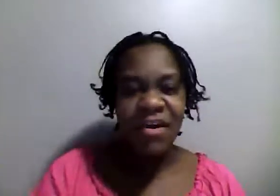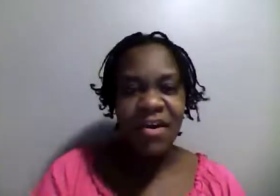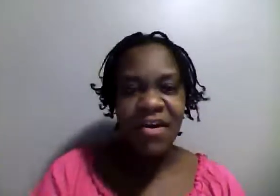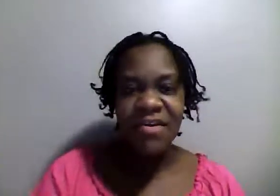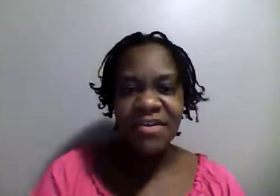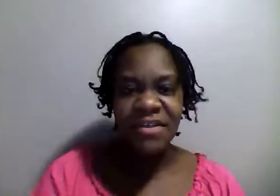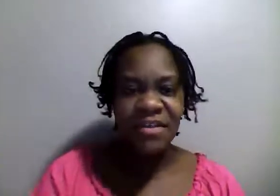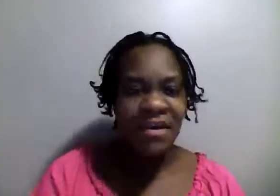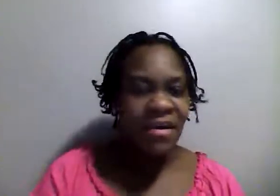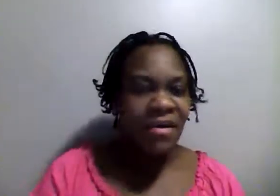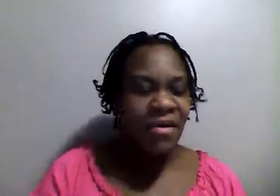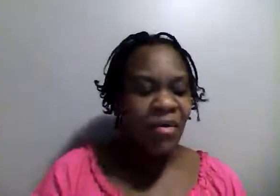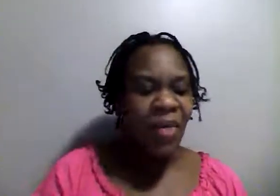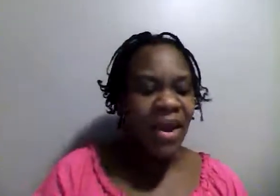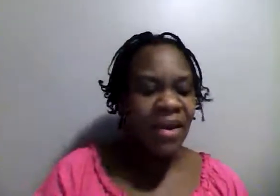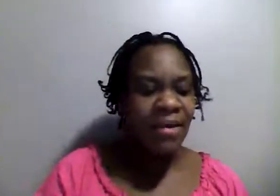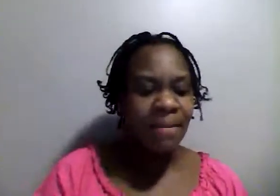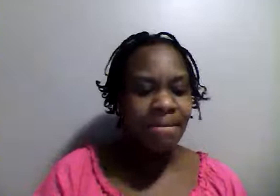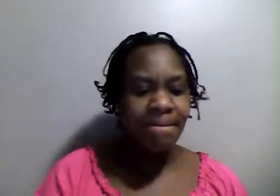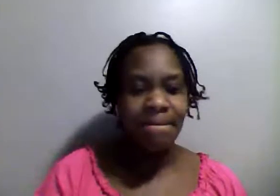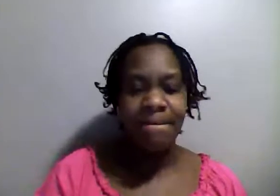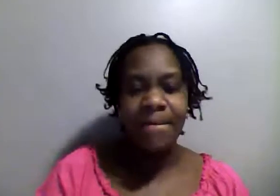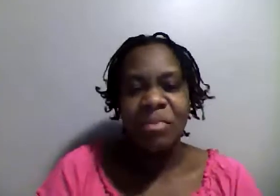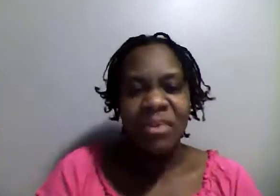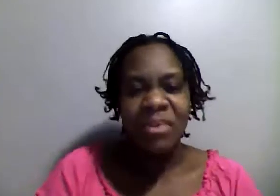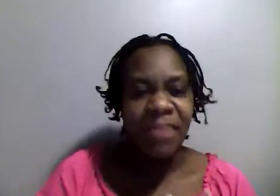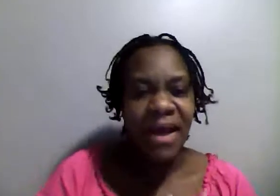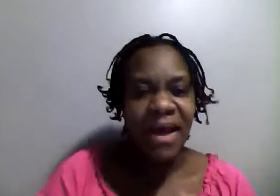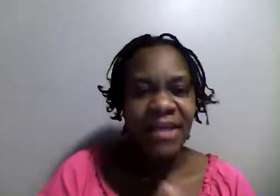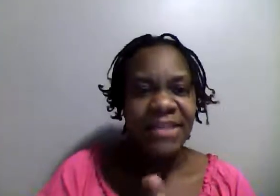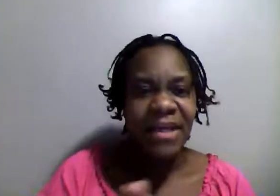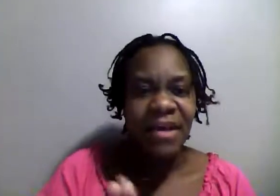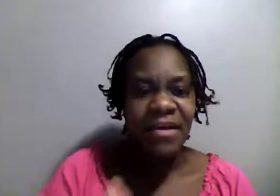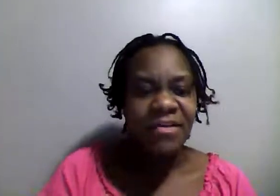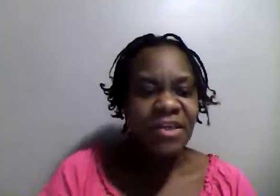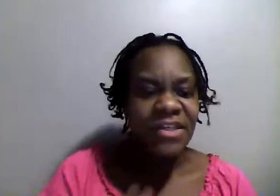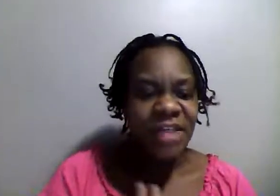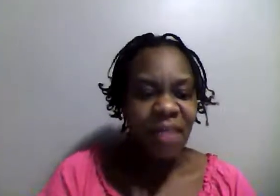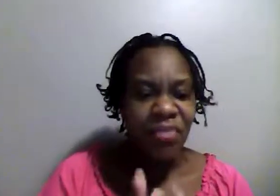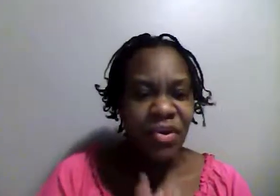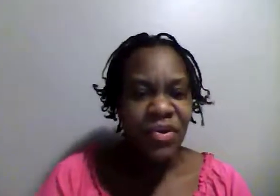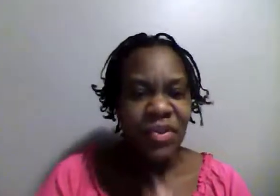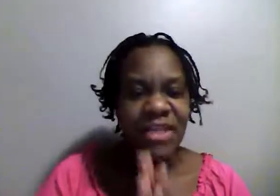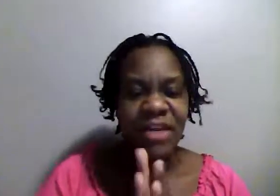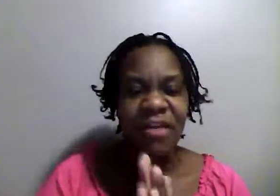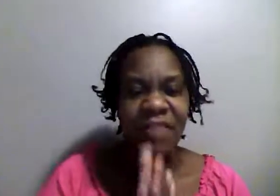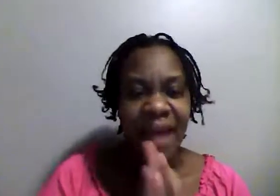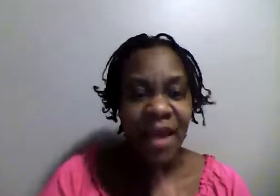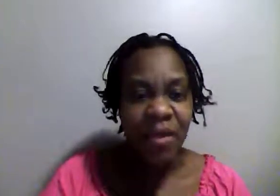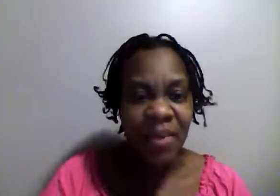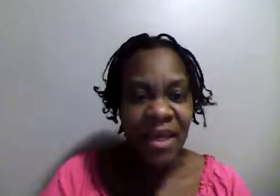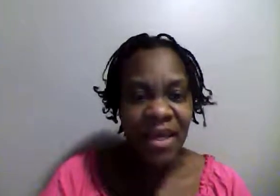occurs when the plant does not produce enough lycopene,